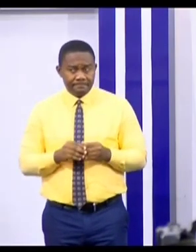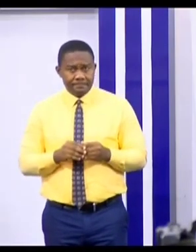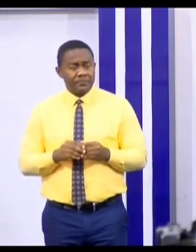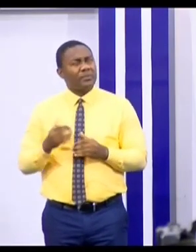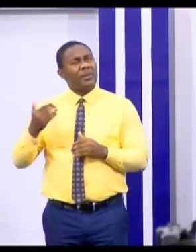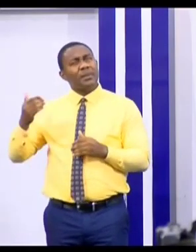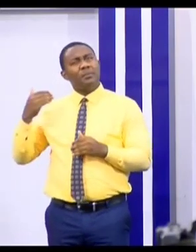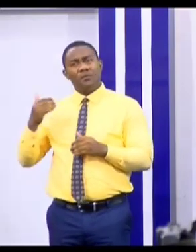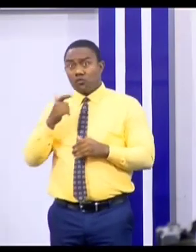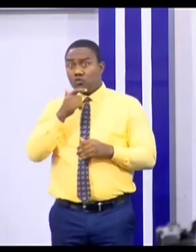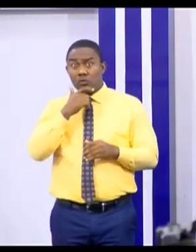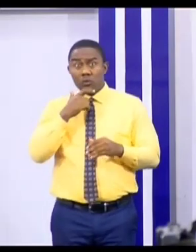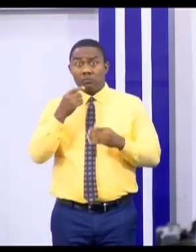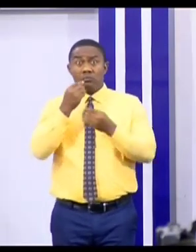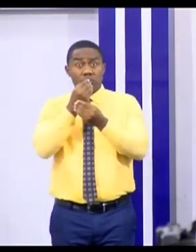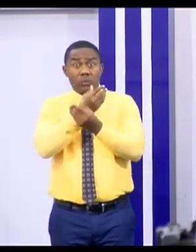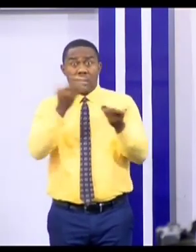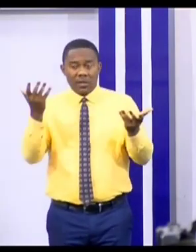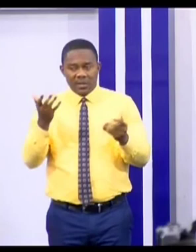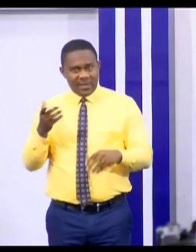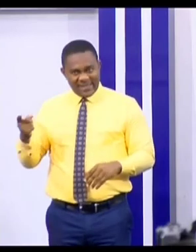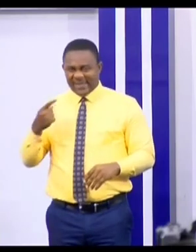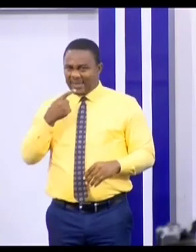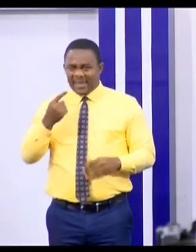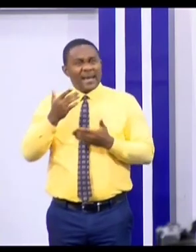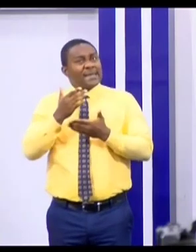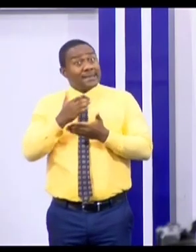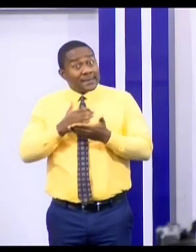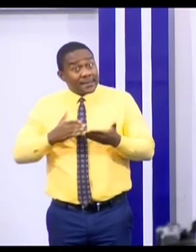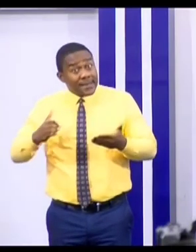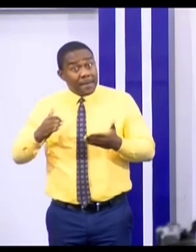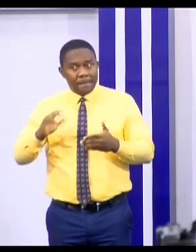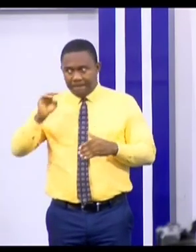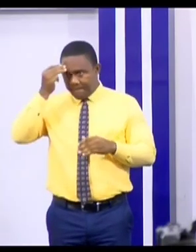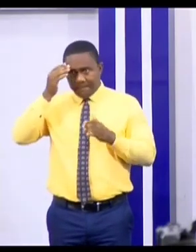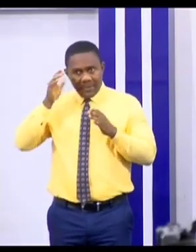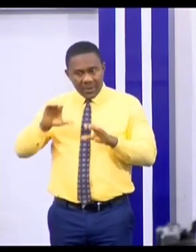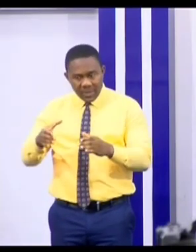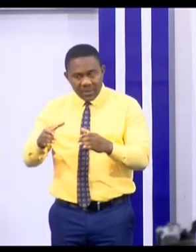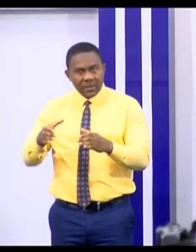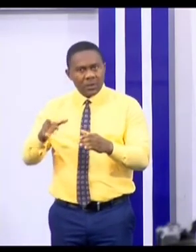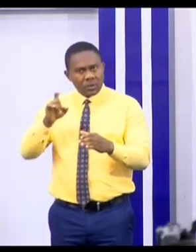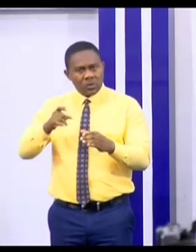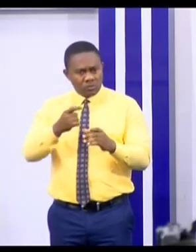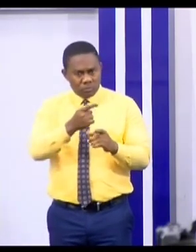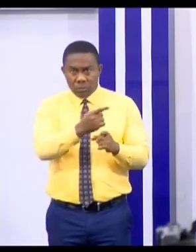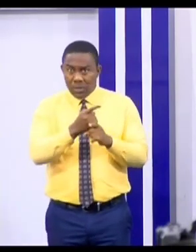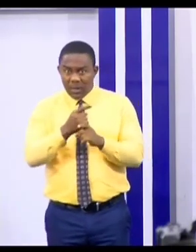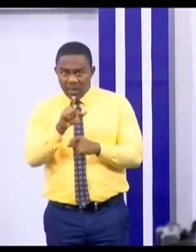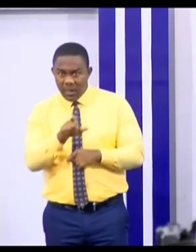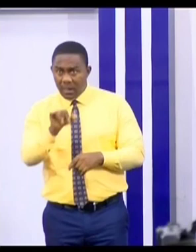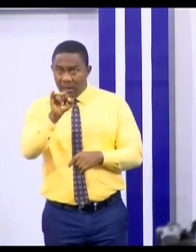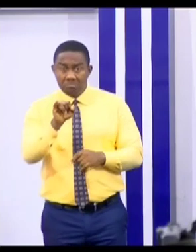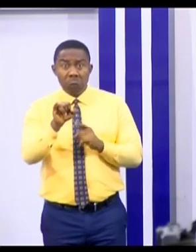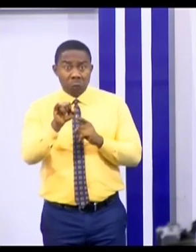his earlier broadcast, he mentioned that he was instructing some ministers to get either some legislations passed or some